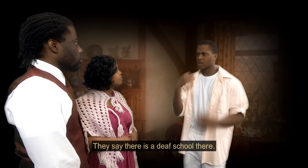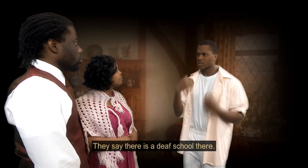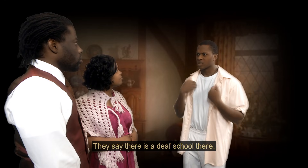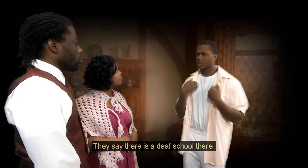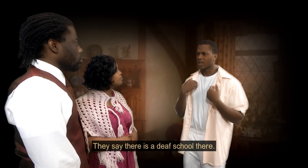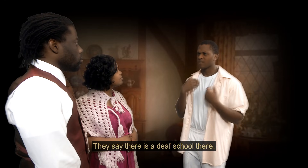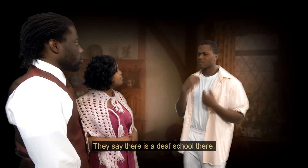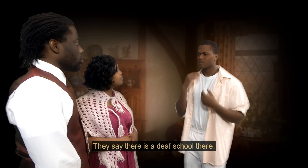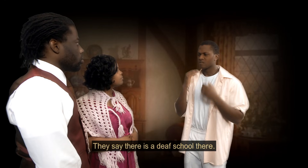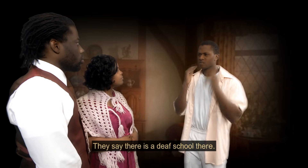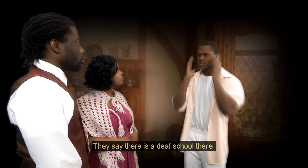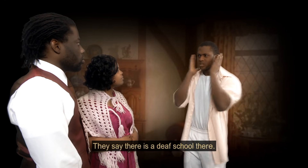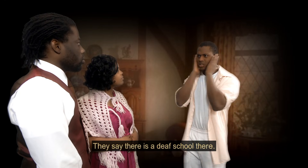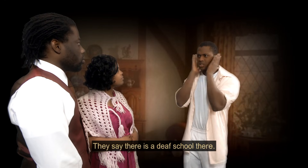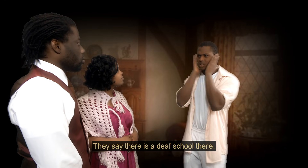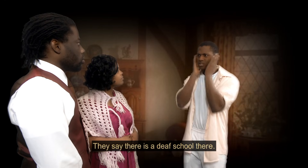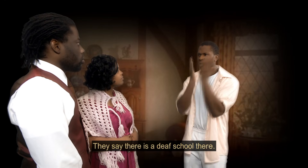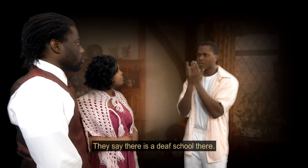They say there's a deaf school there.